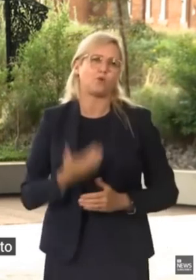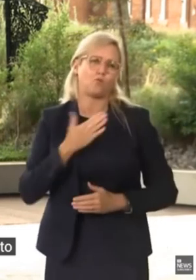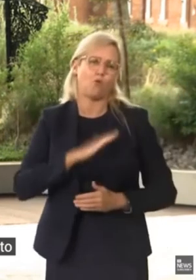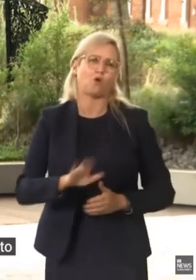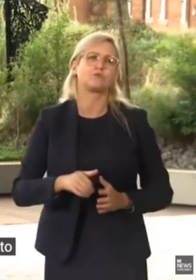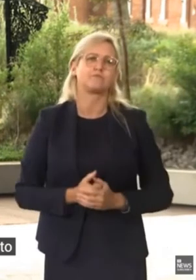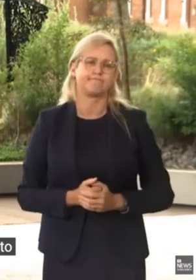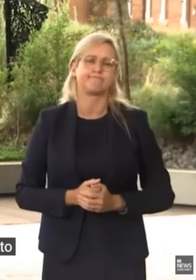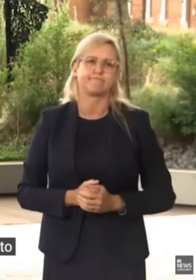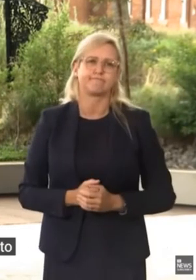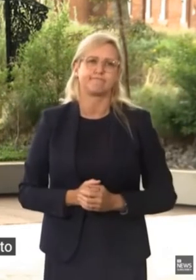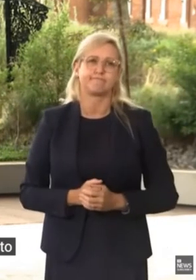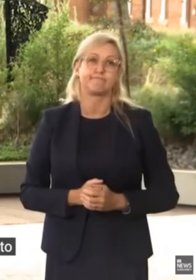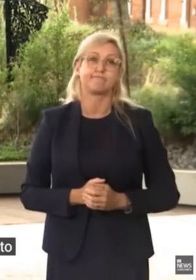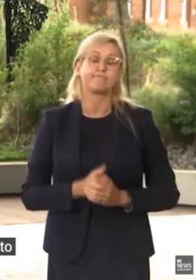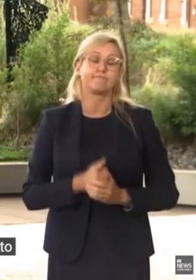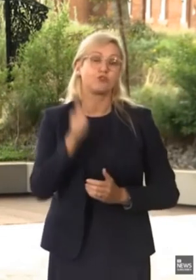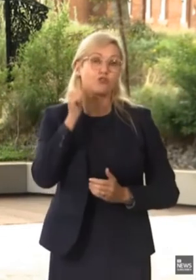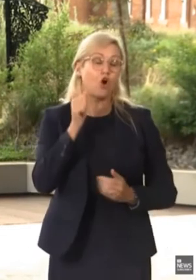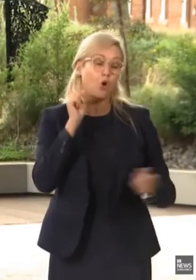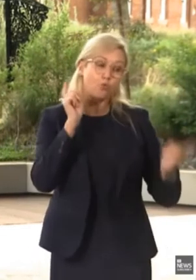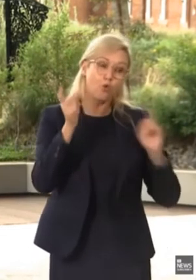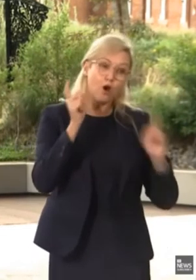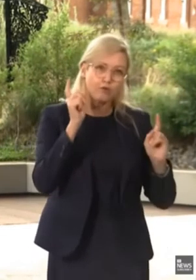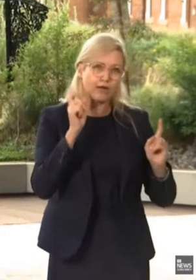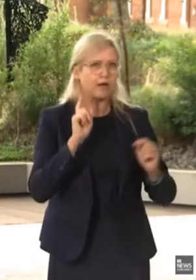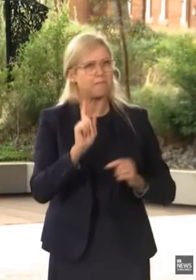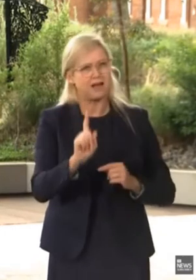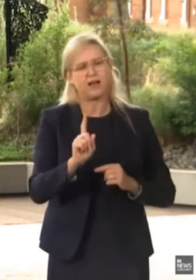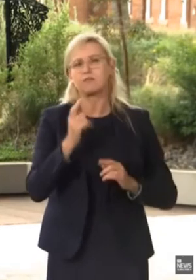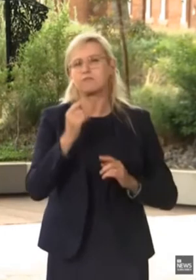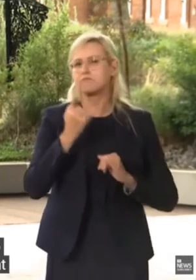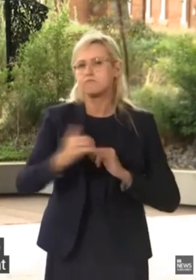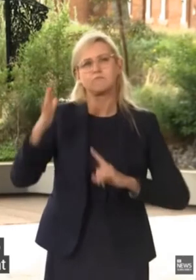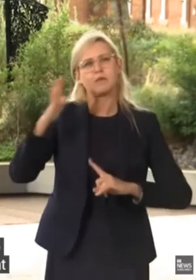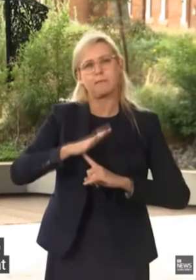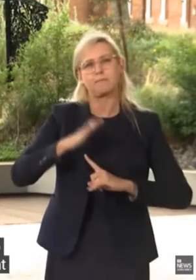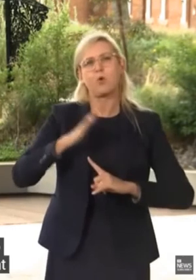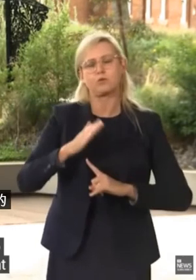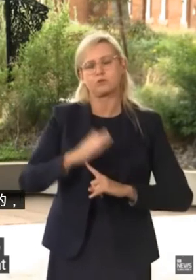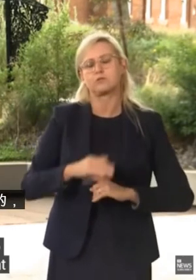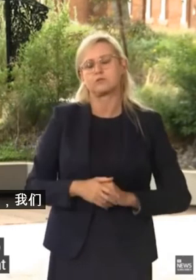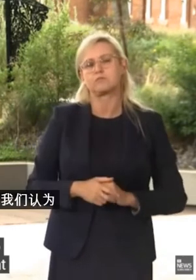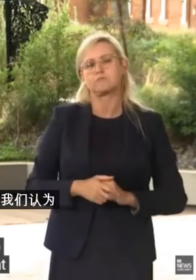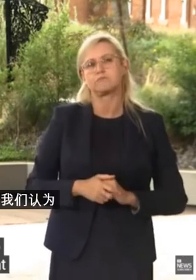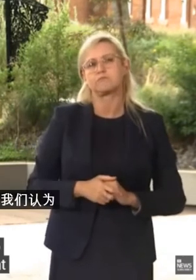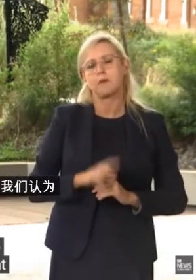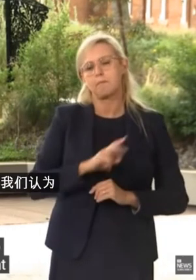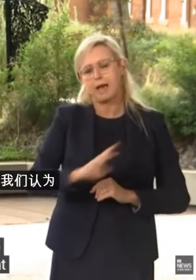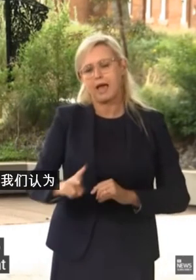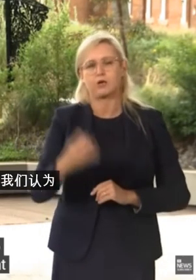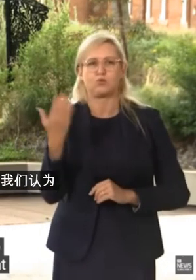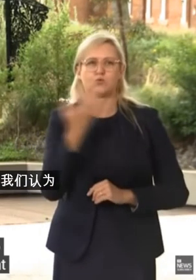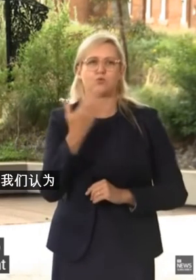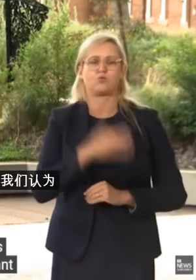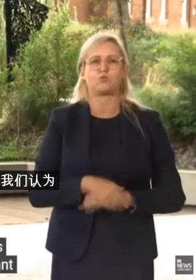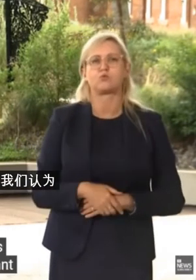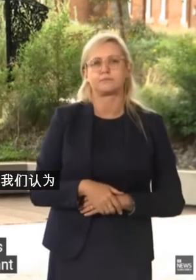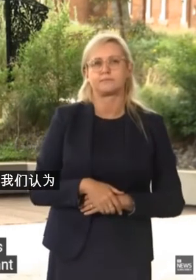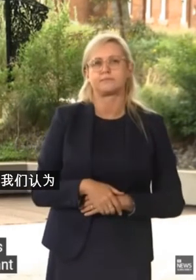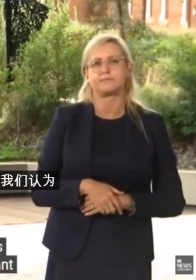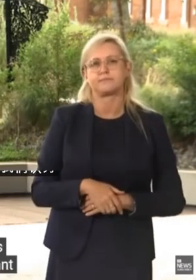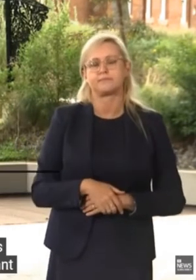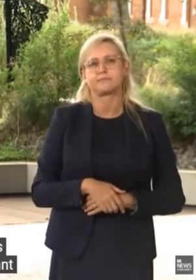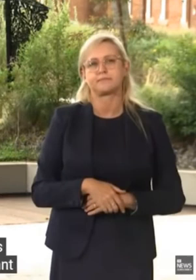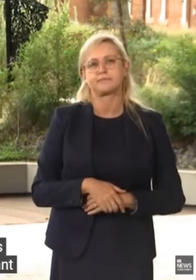that parents are anxious, but it's incredibly, incredibly important that we have kids back in the classroom. We will continue to deal,